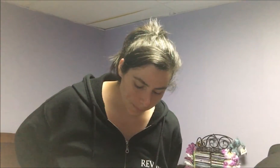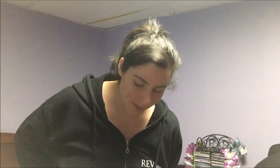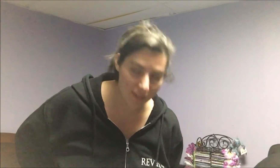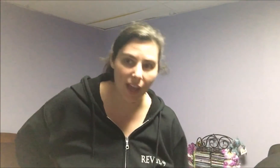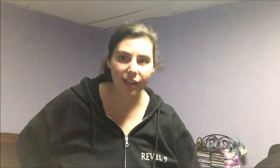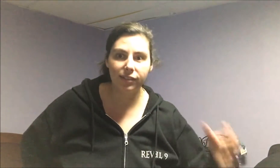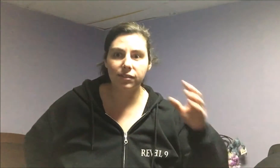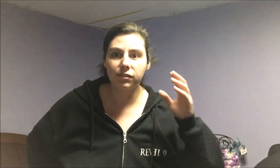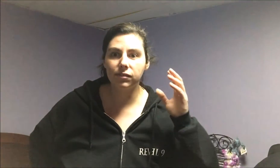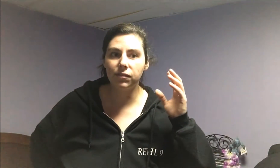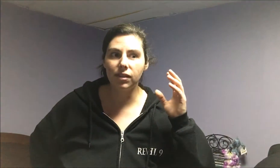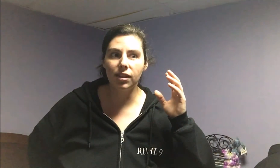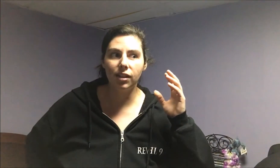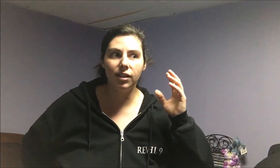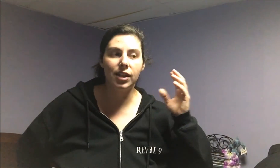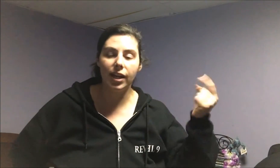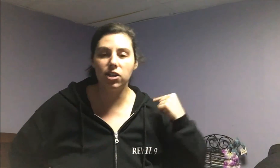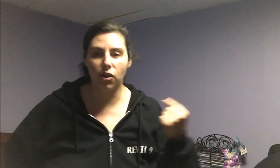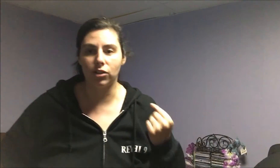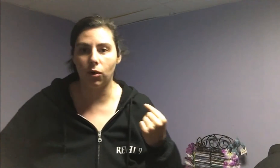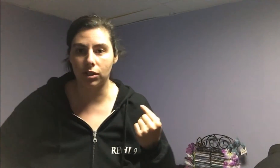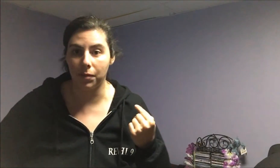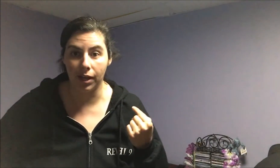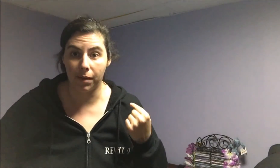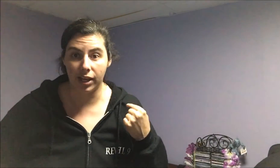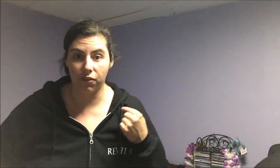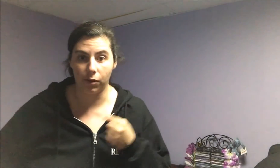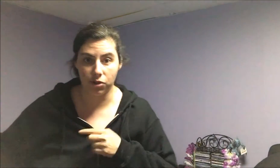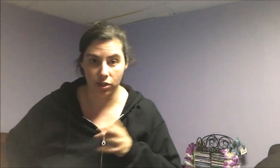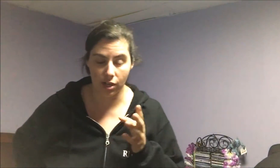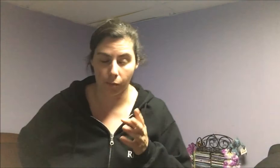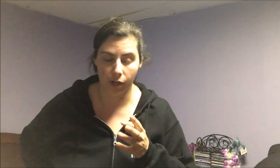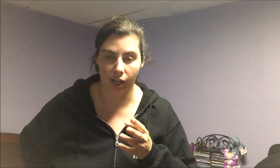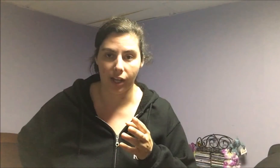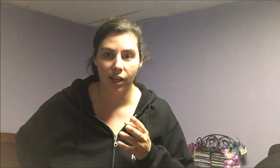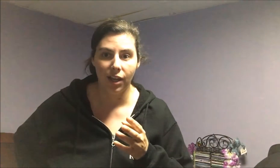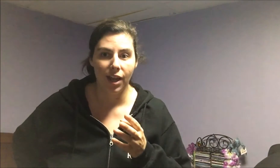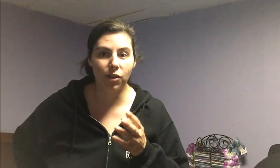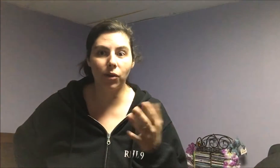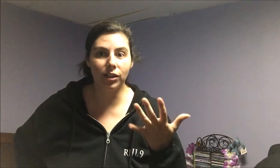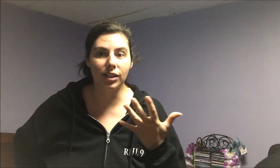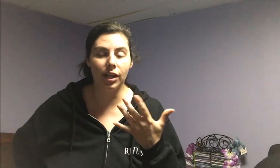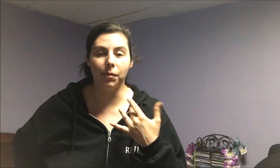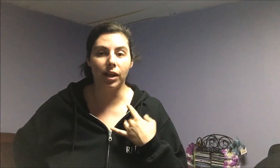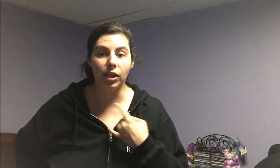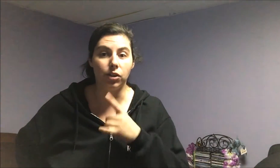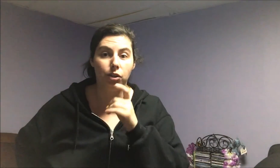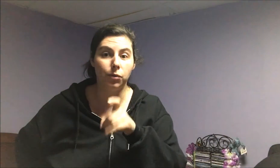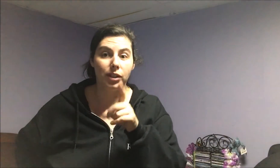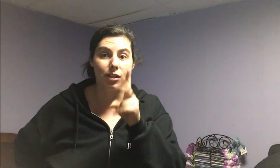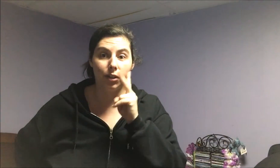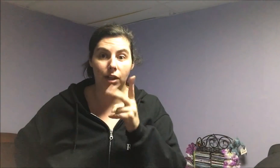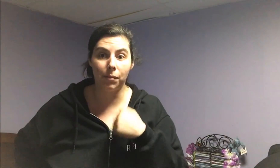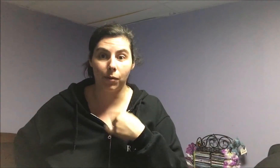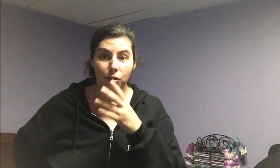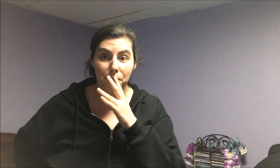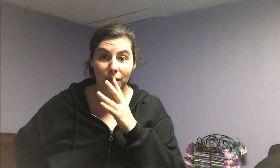And then Danny's trying to talk to me and my hearing was just not working. So I look at Danny, I'm like, you need to look at me when you speak,